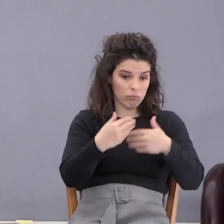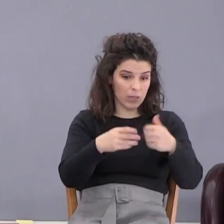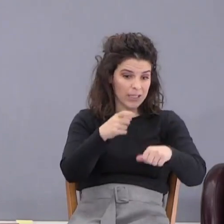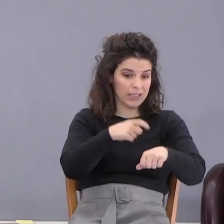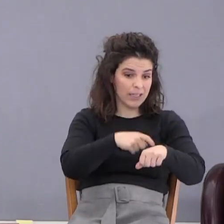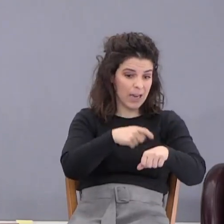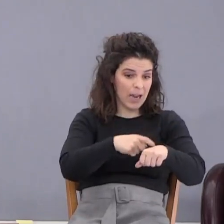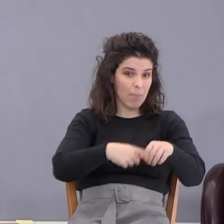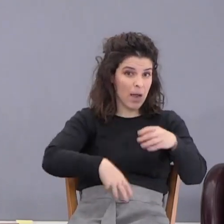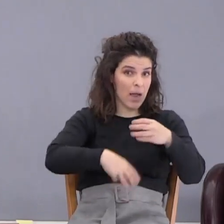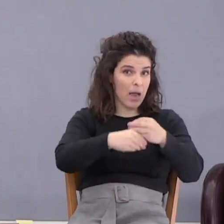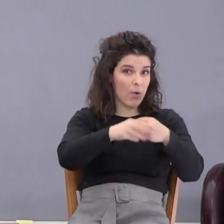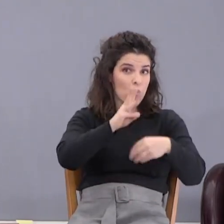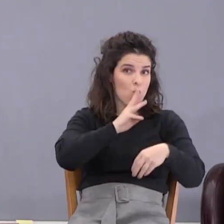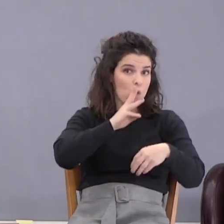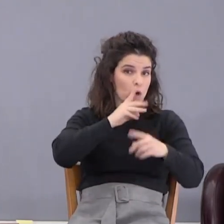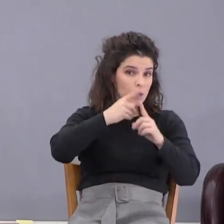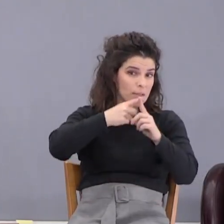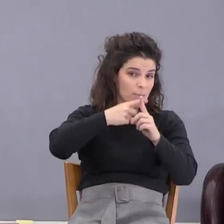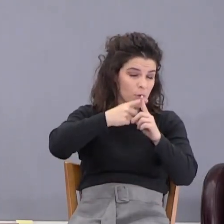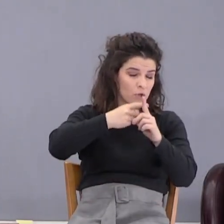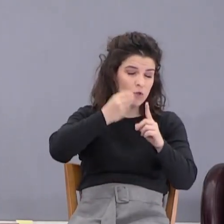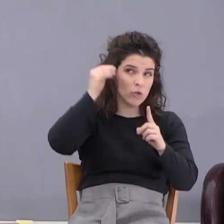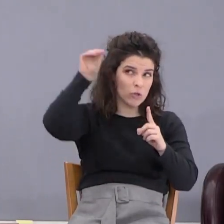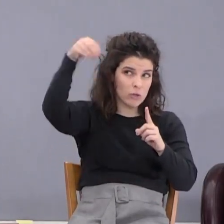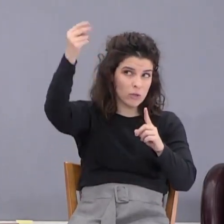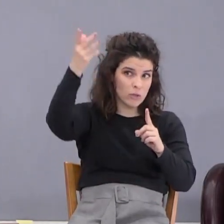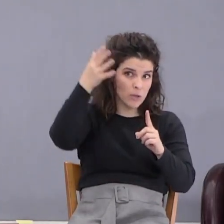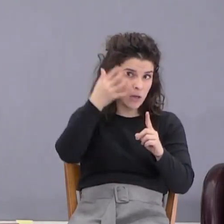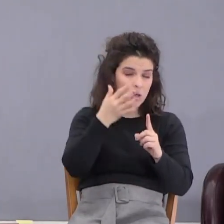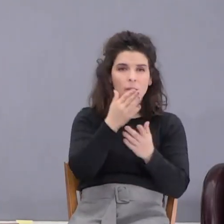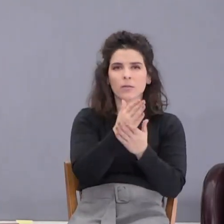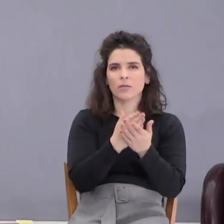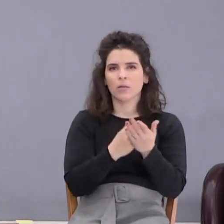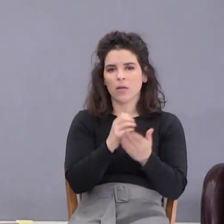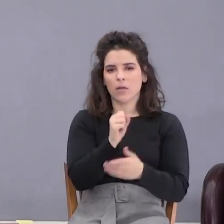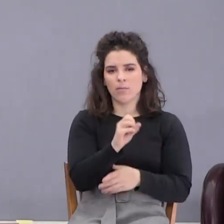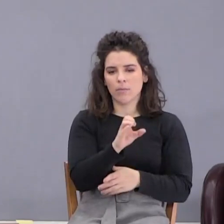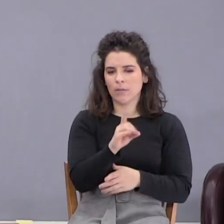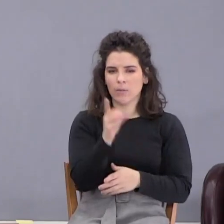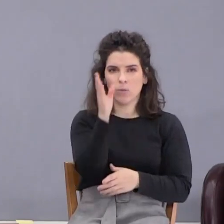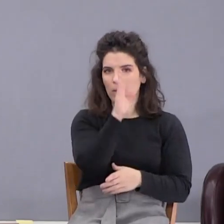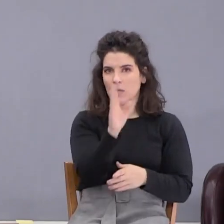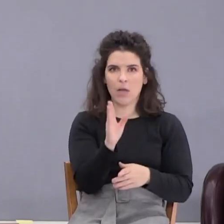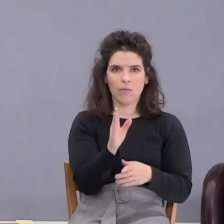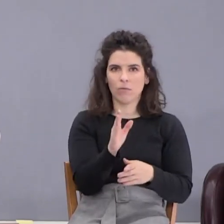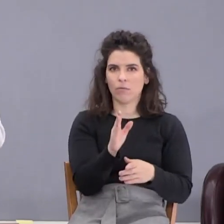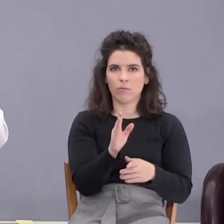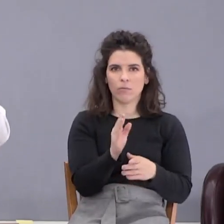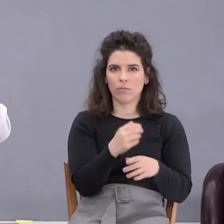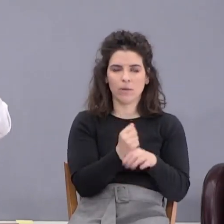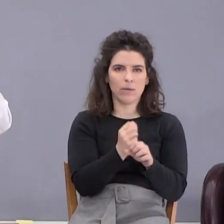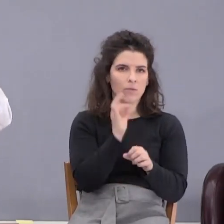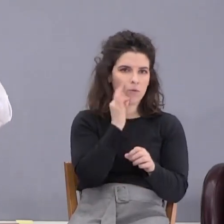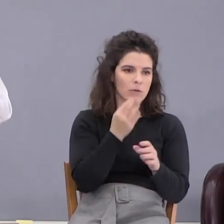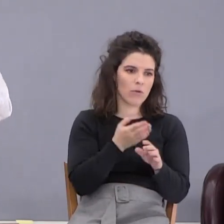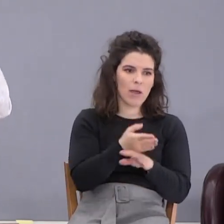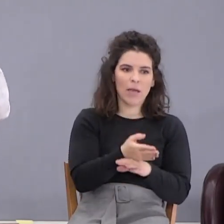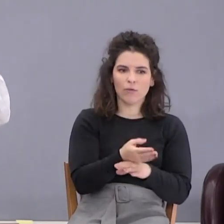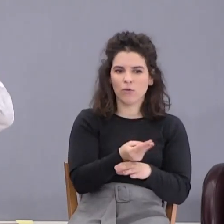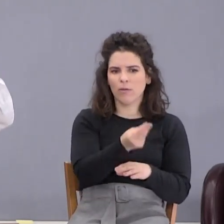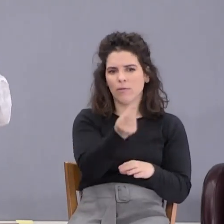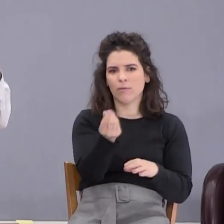and water and temperature and so on and so forth, some seeds, by the way, they will never germinate until after a